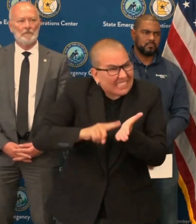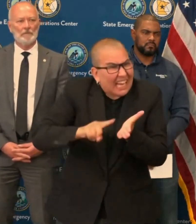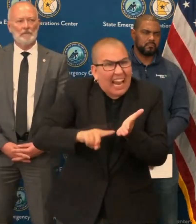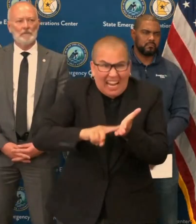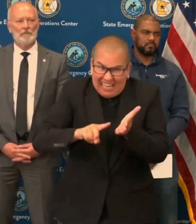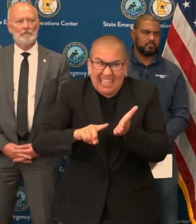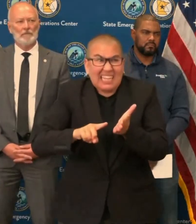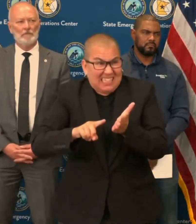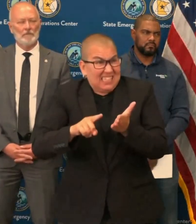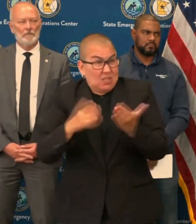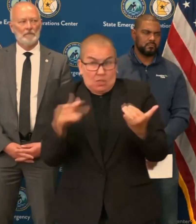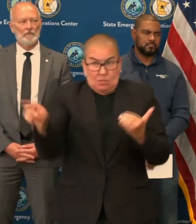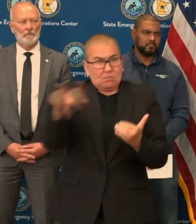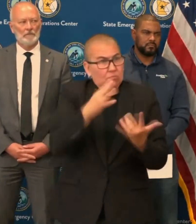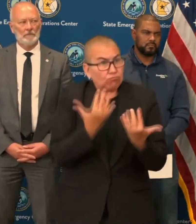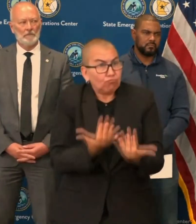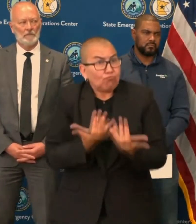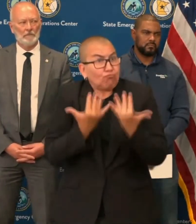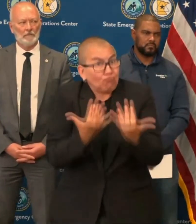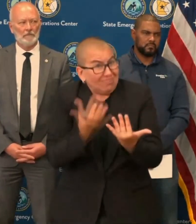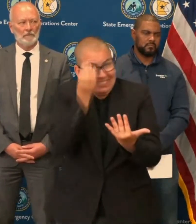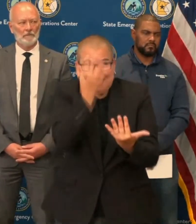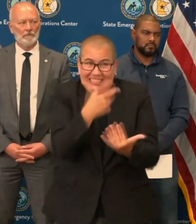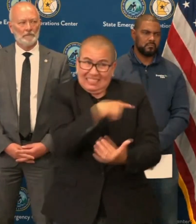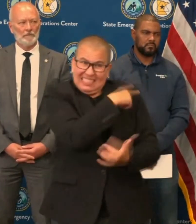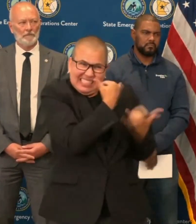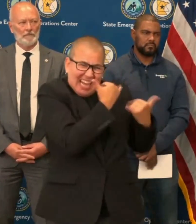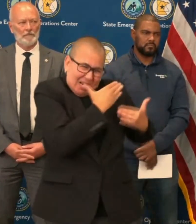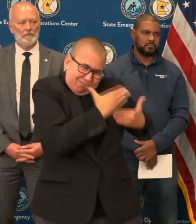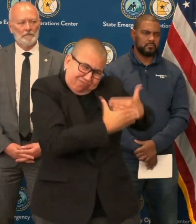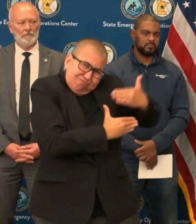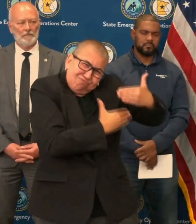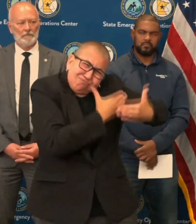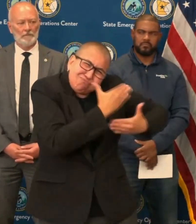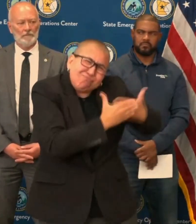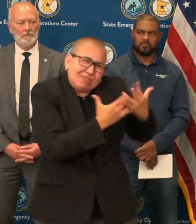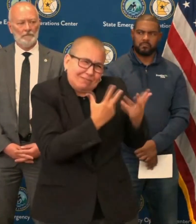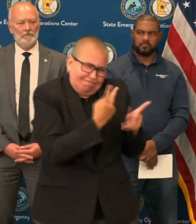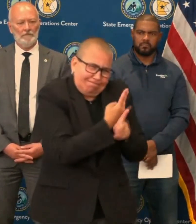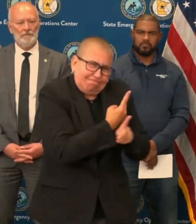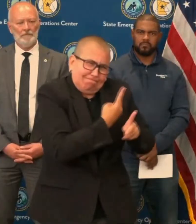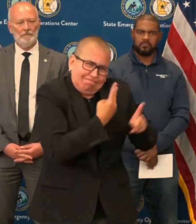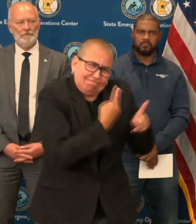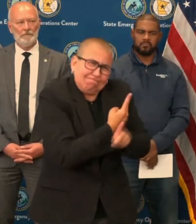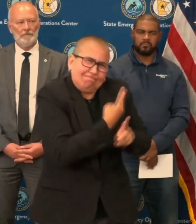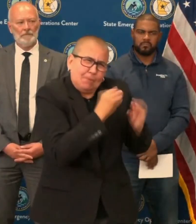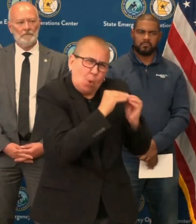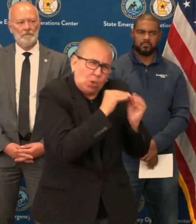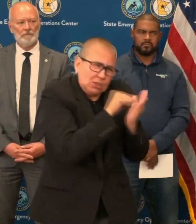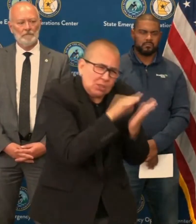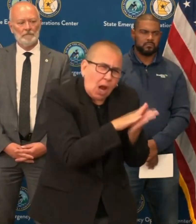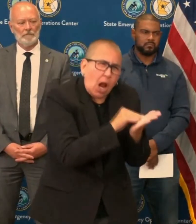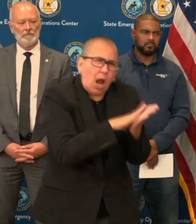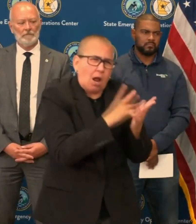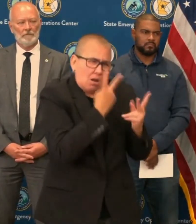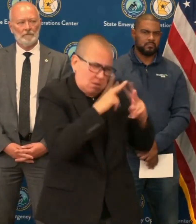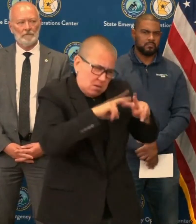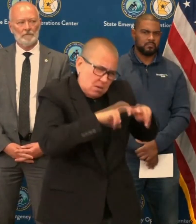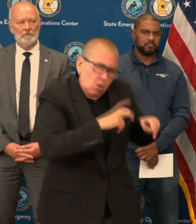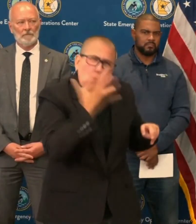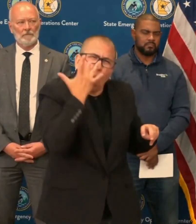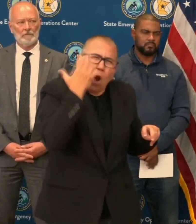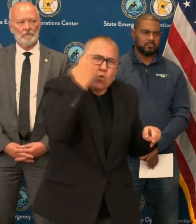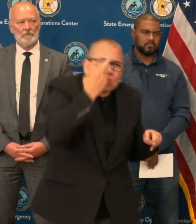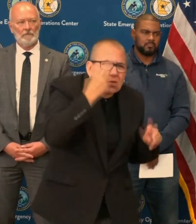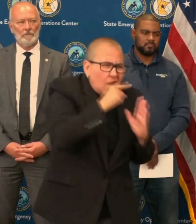have been out working out in the field, and they have been gathering more documents and information. So it would be premature for me at this point